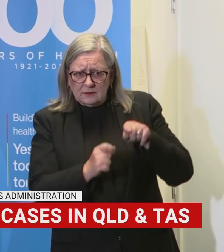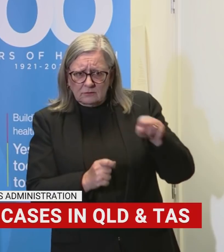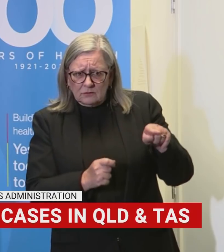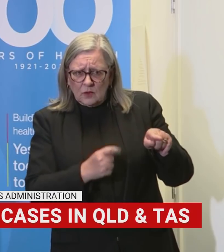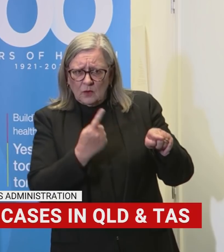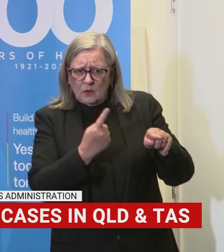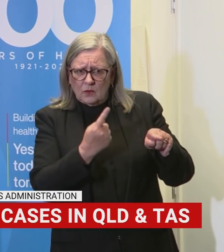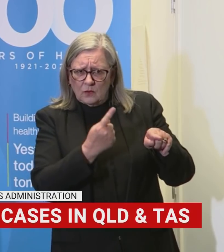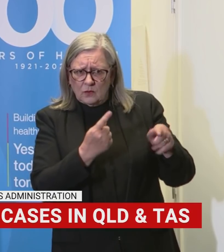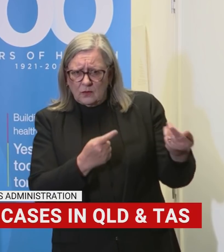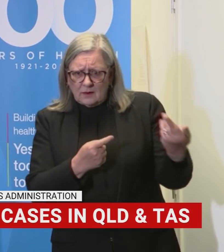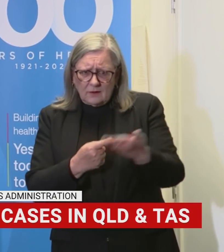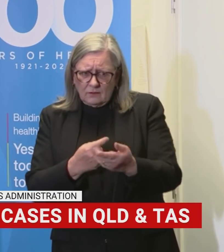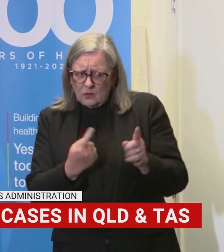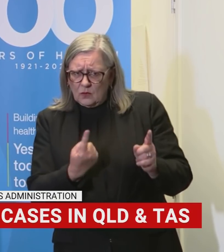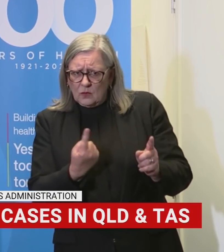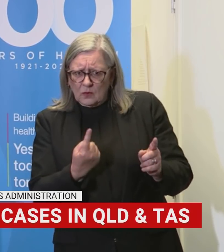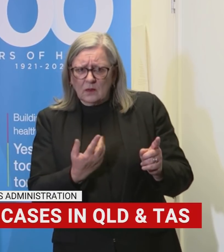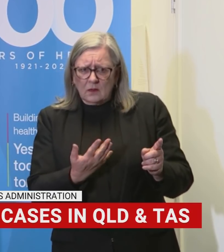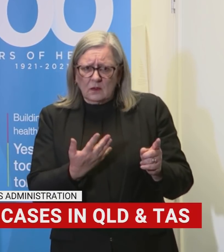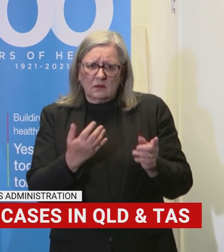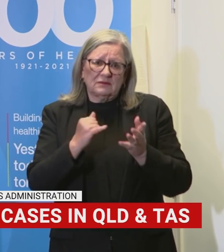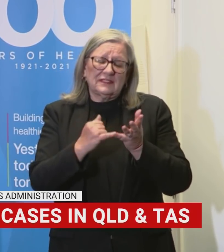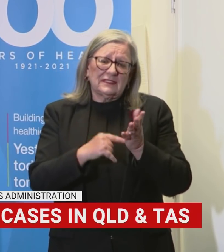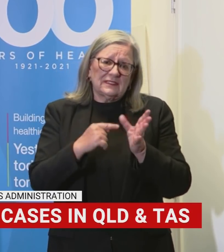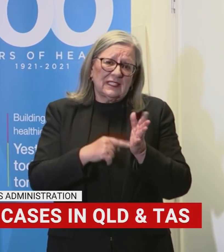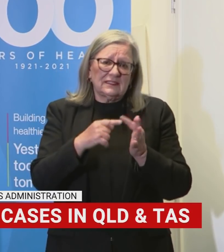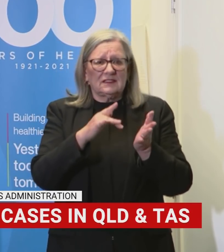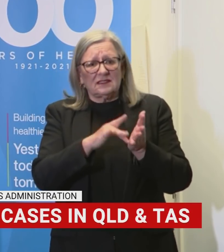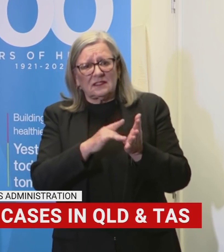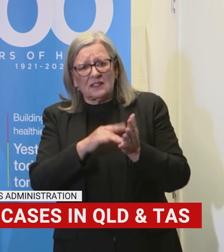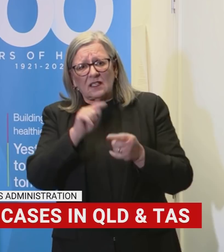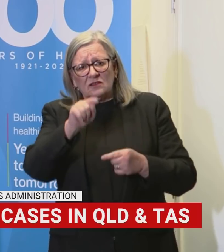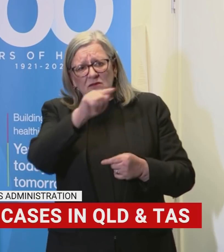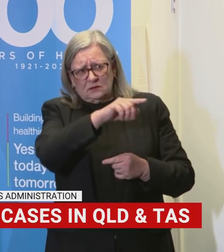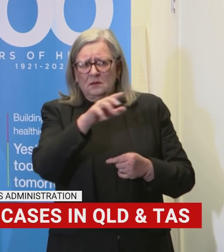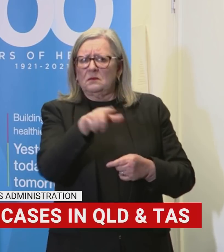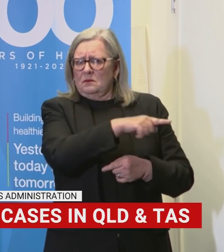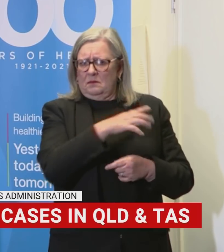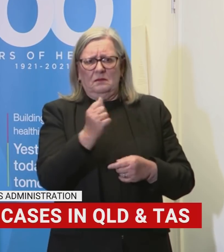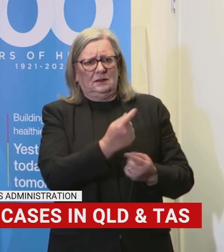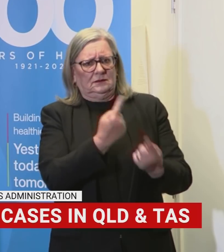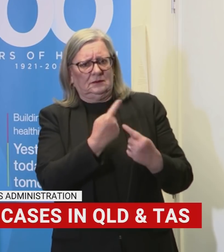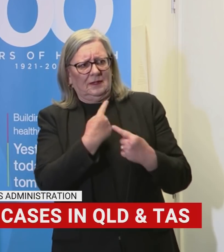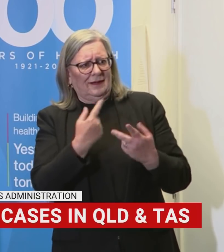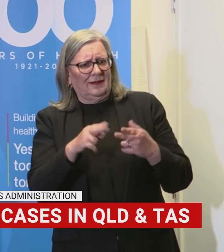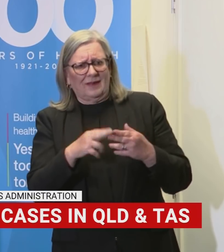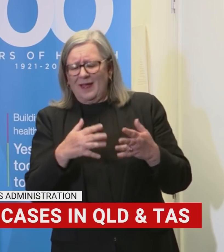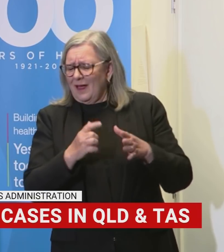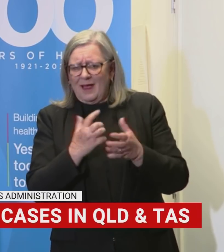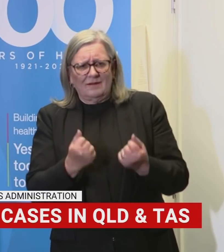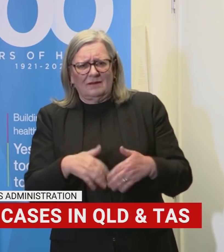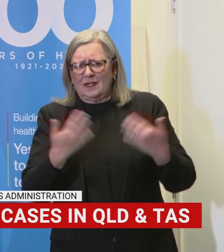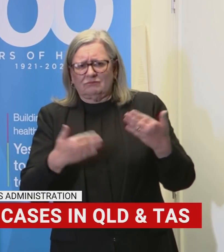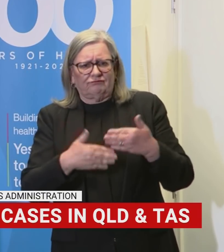the vaccine or whether they're state and territory facilities, to report these adverse events to us. And so we've seen a very significant increase, and